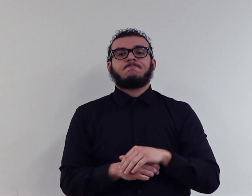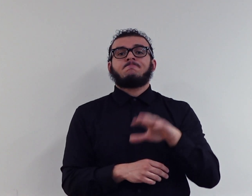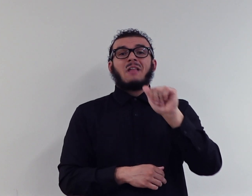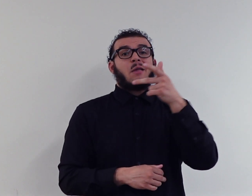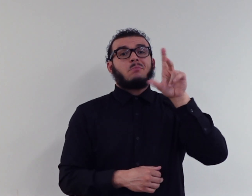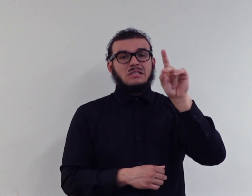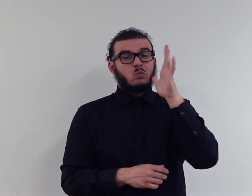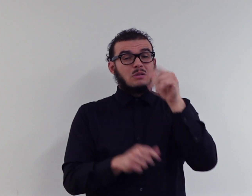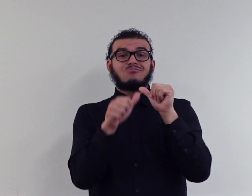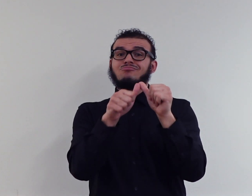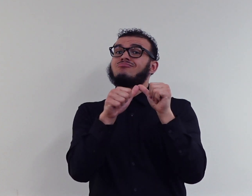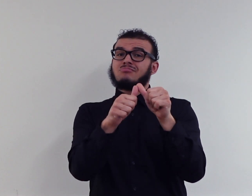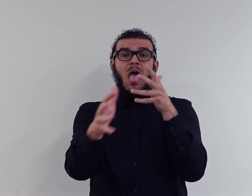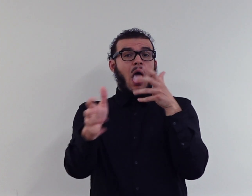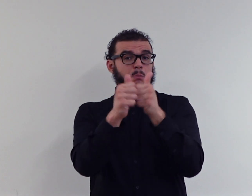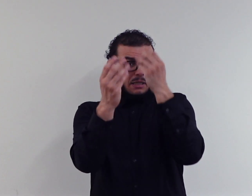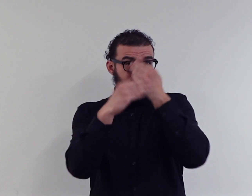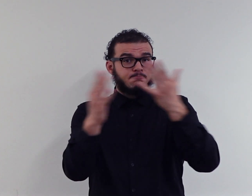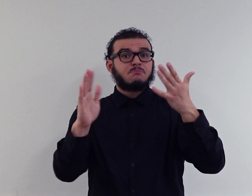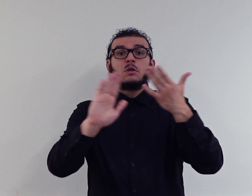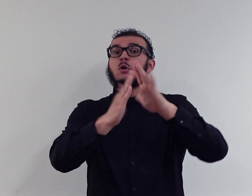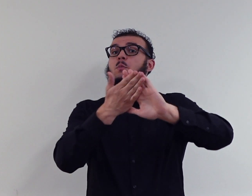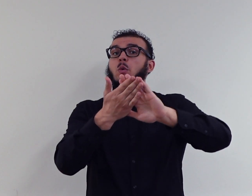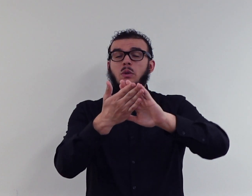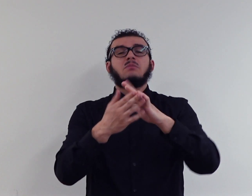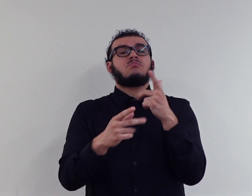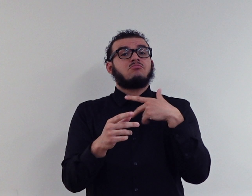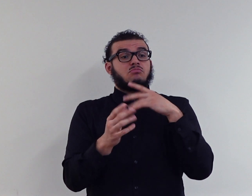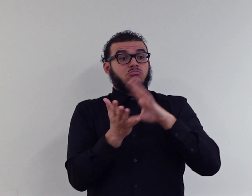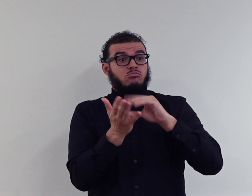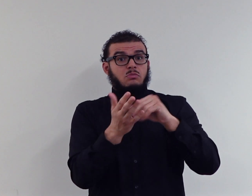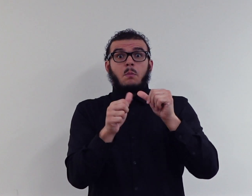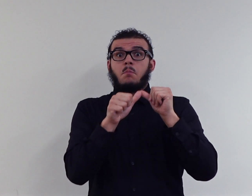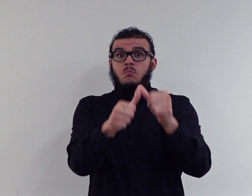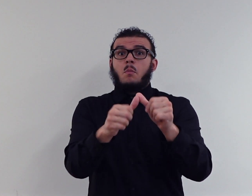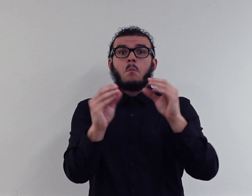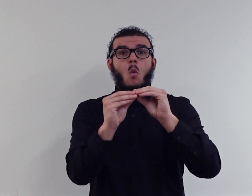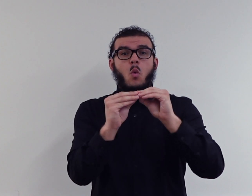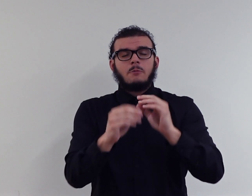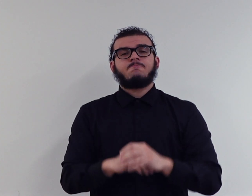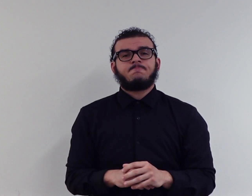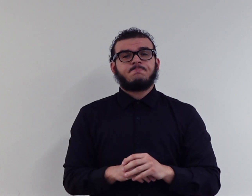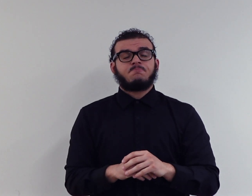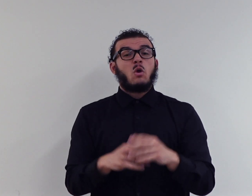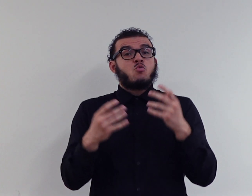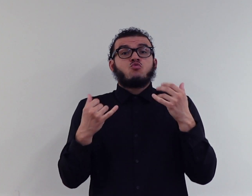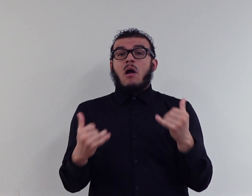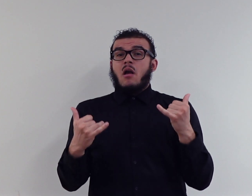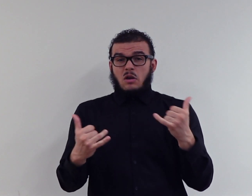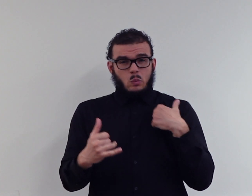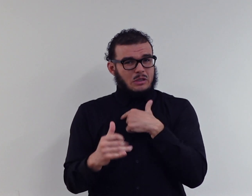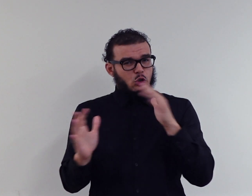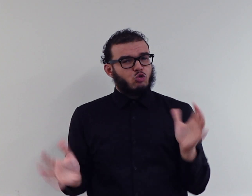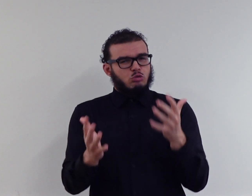AAPD will continue to update the community as we learn more. In the meantime, we encourage you to contact